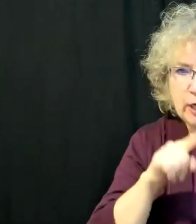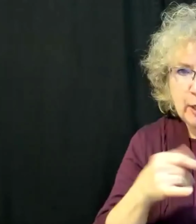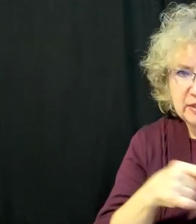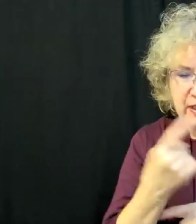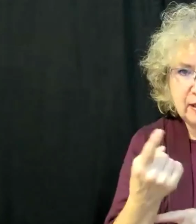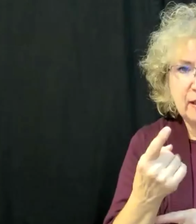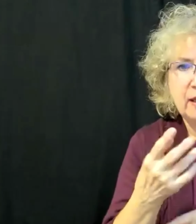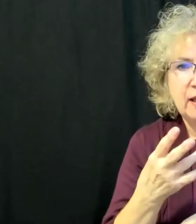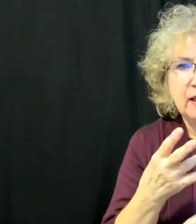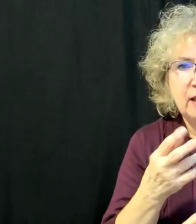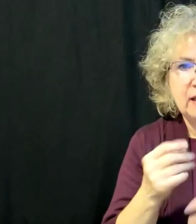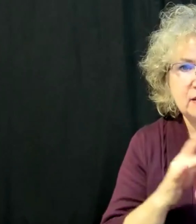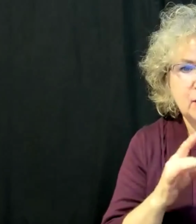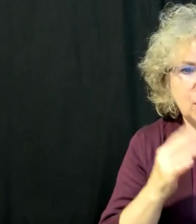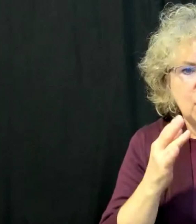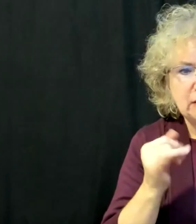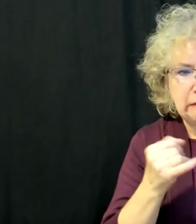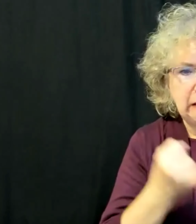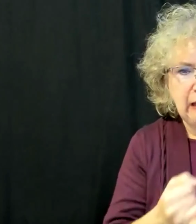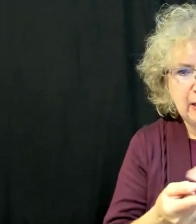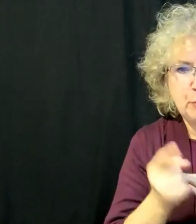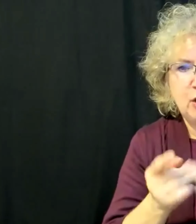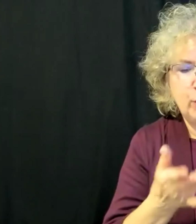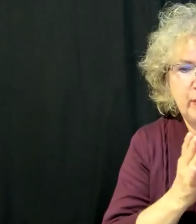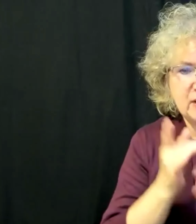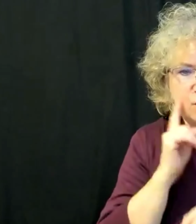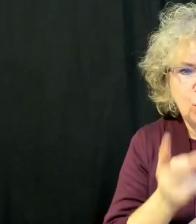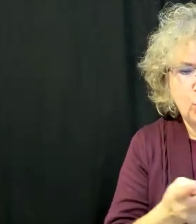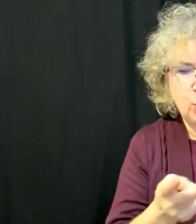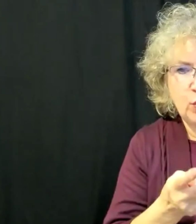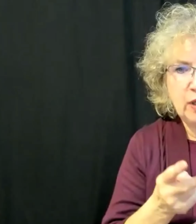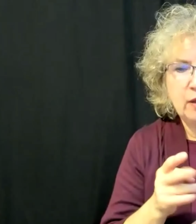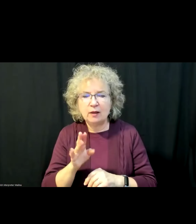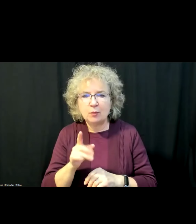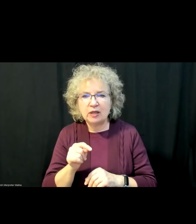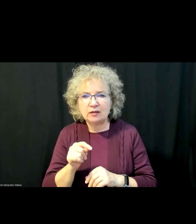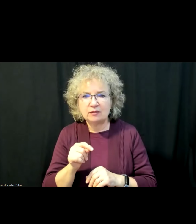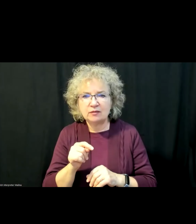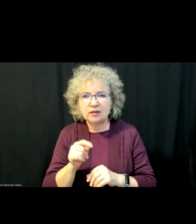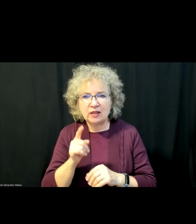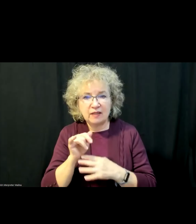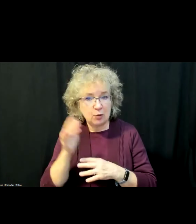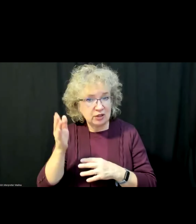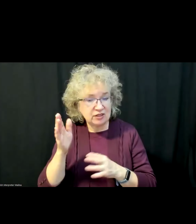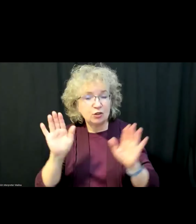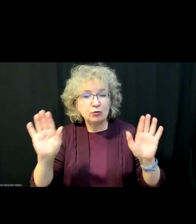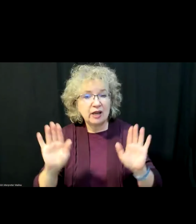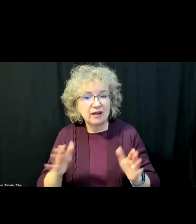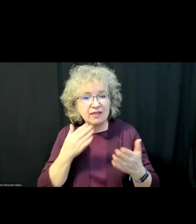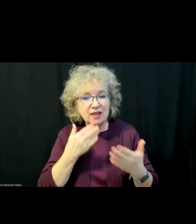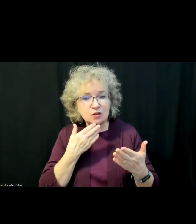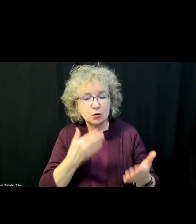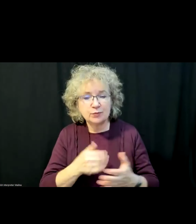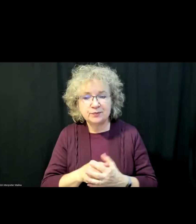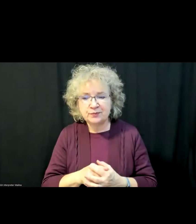i know uh said it was a little bit last minute request for you uh but um thought the presentation was great so thank you so much